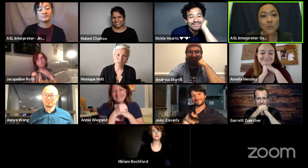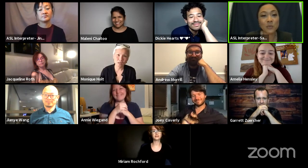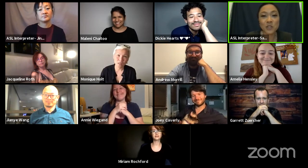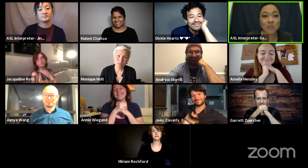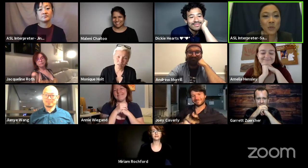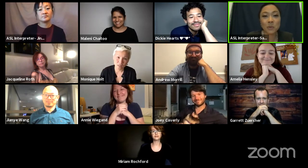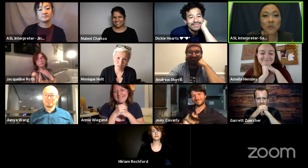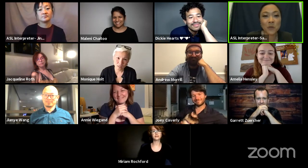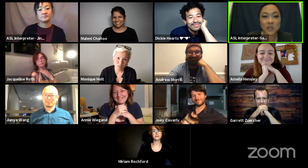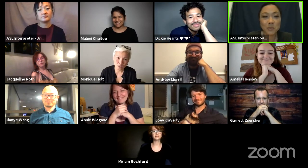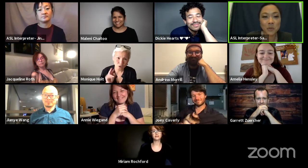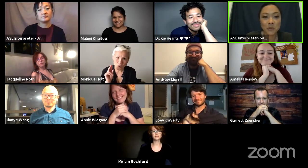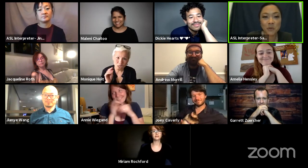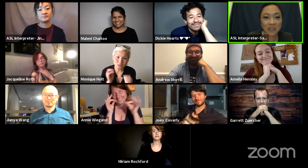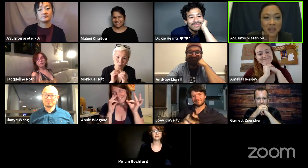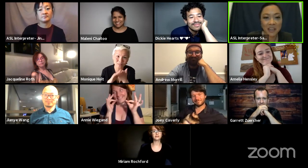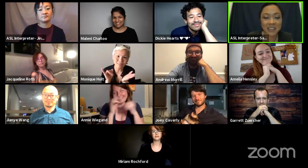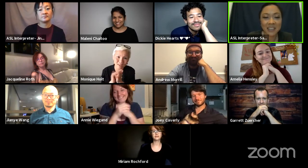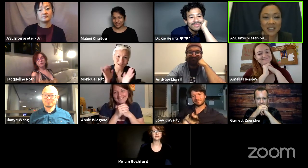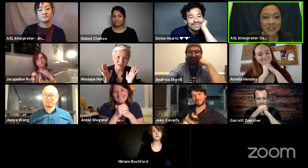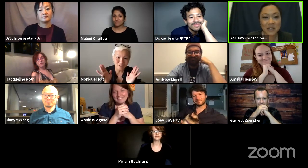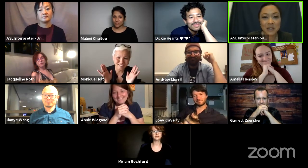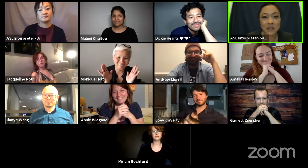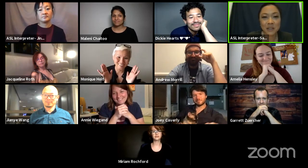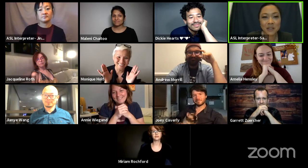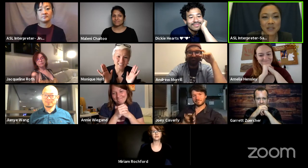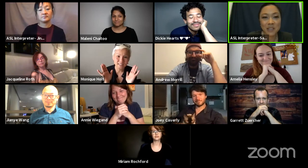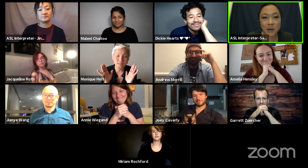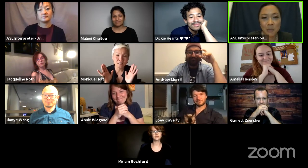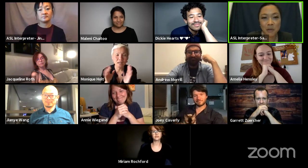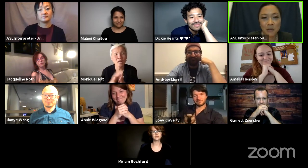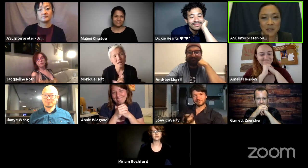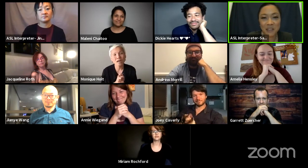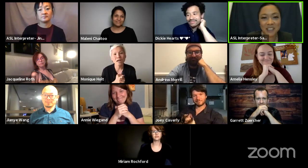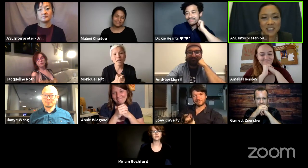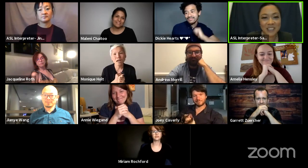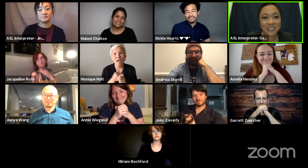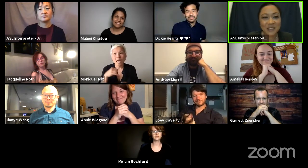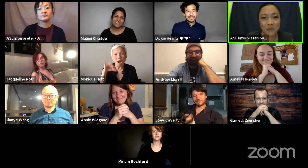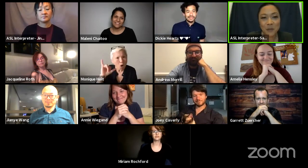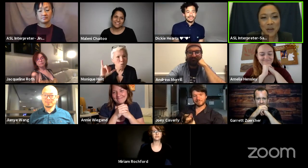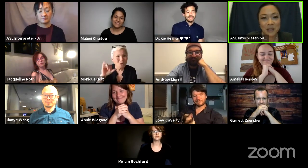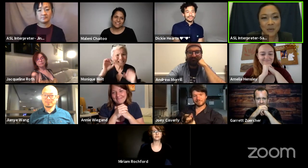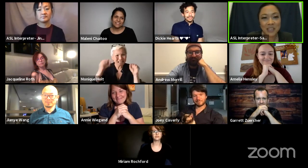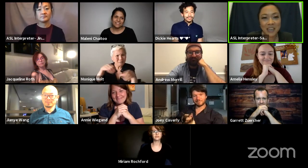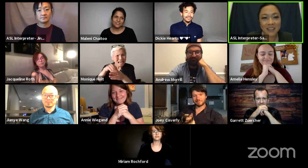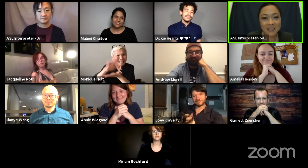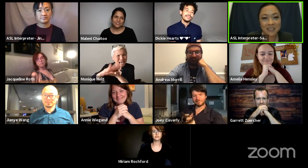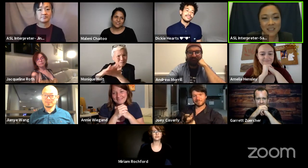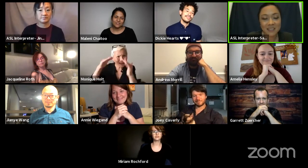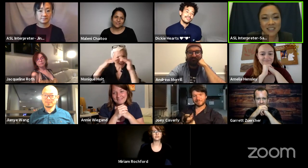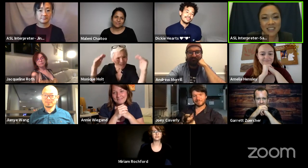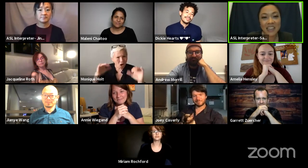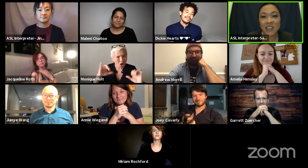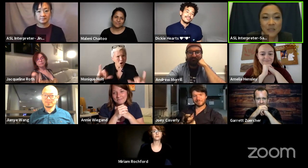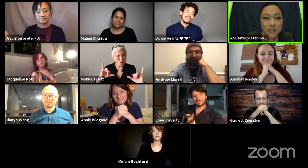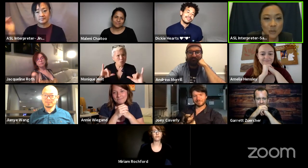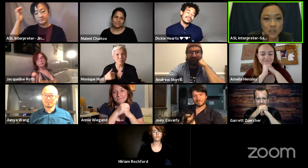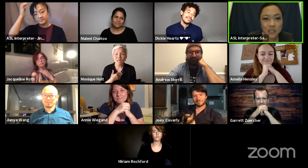just beautiful, this beautiful thing. And that's kind of the depth of the feedback that we get. And I loved it so much because it